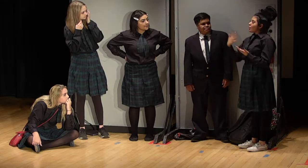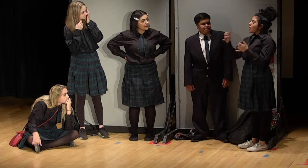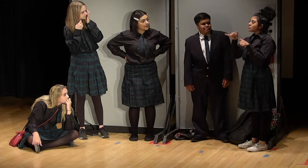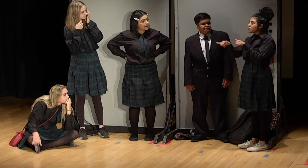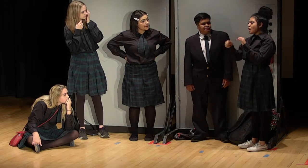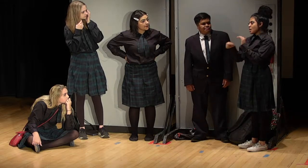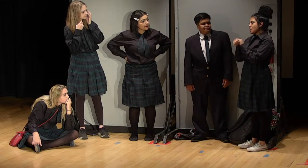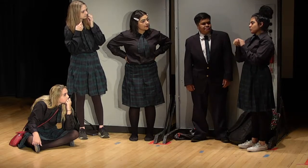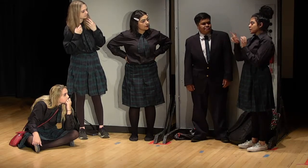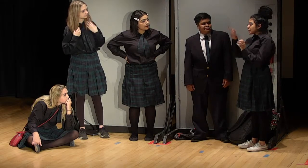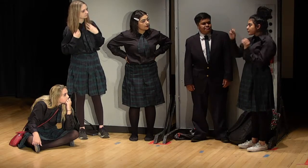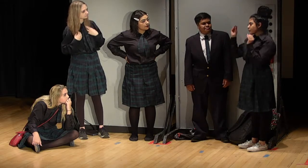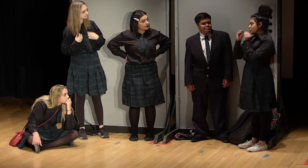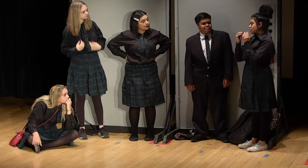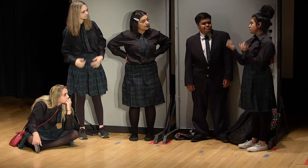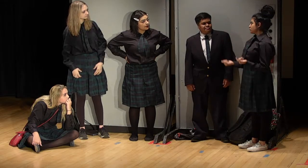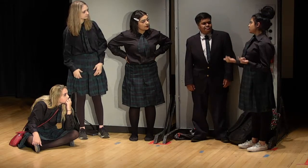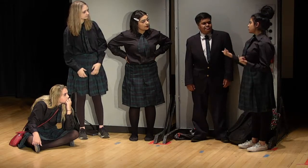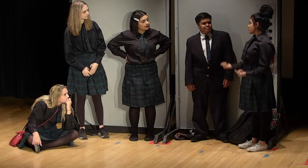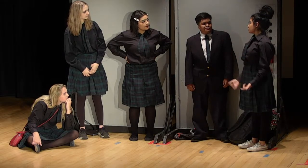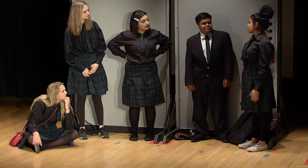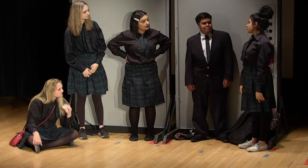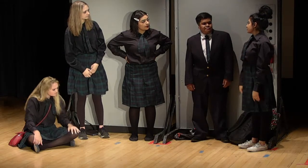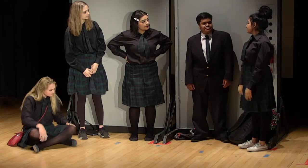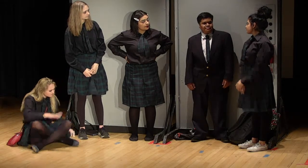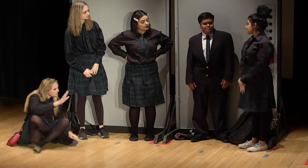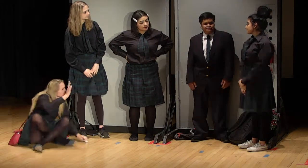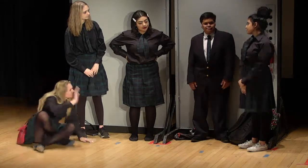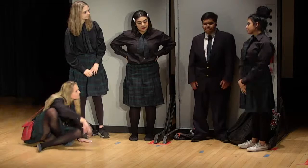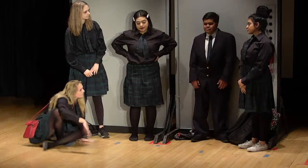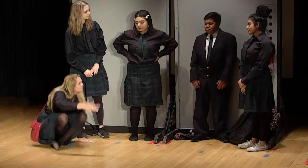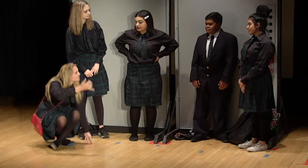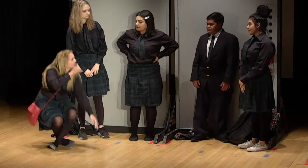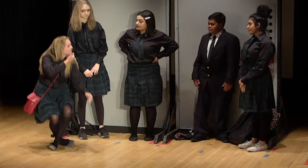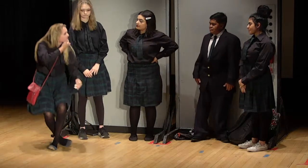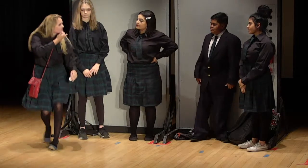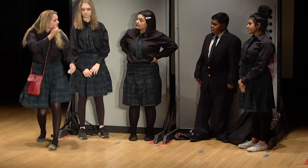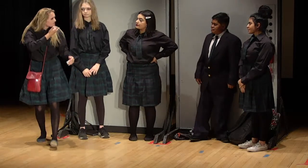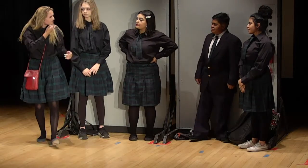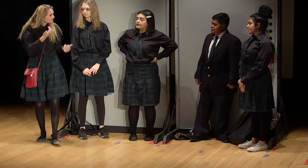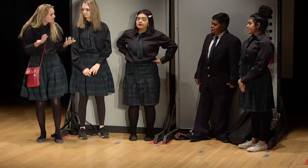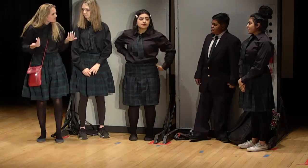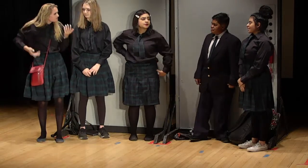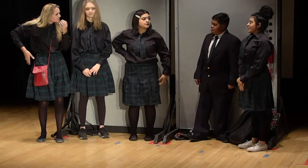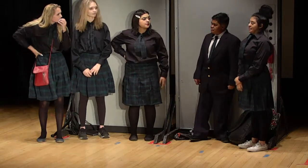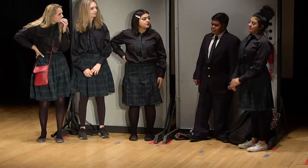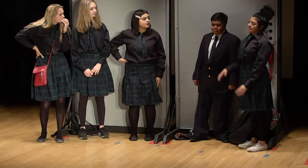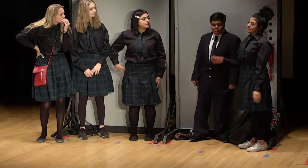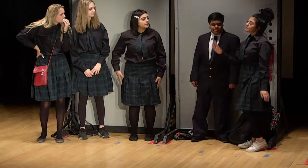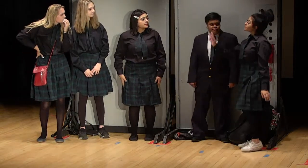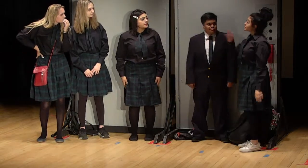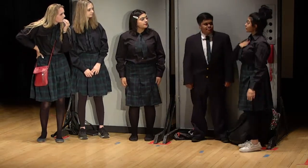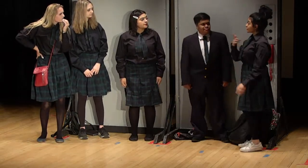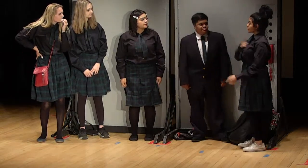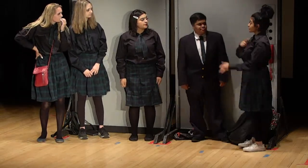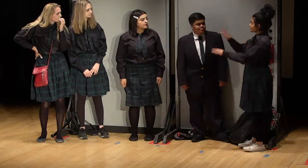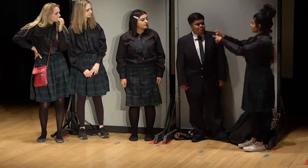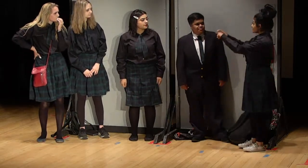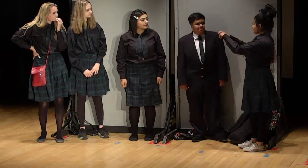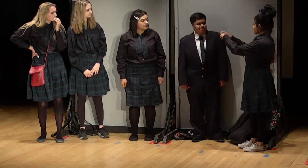how you feel. I want to hide too, especially today. Claire. Hi, what's wrong?